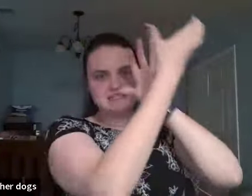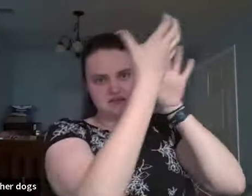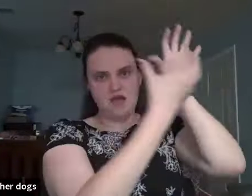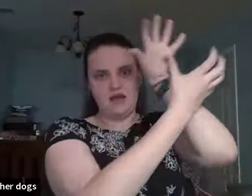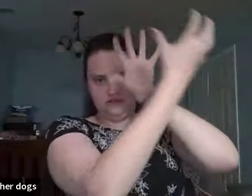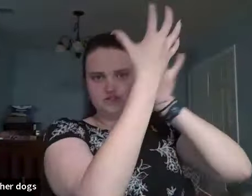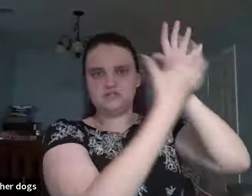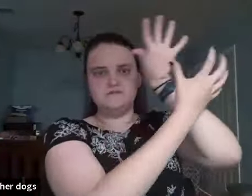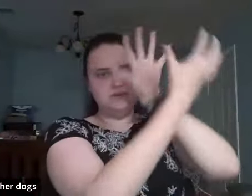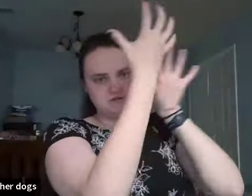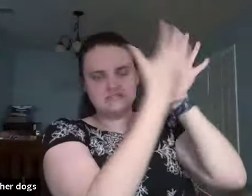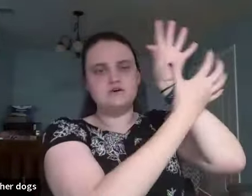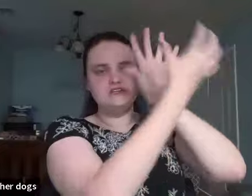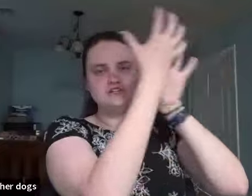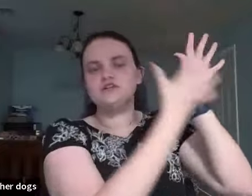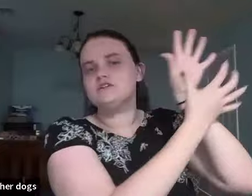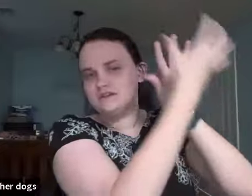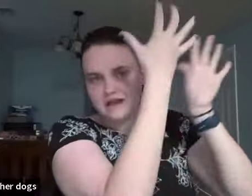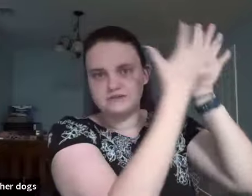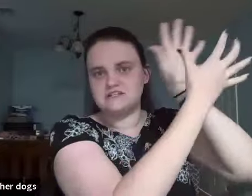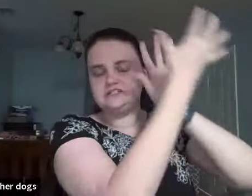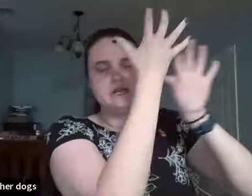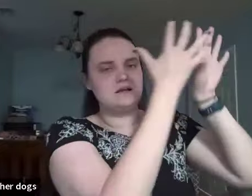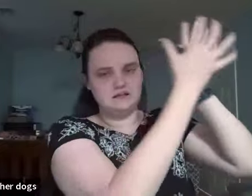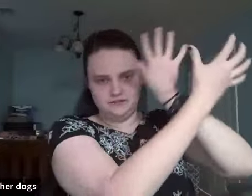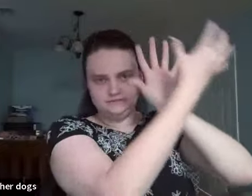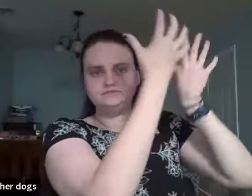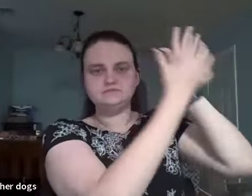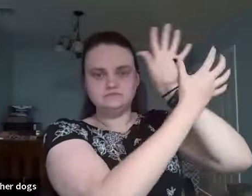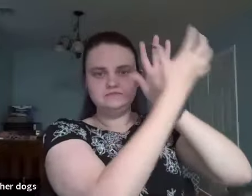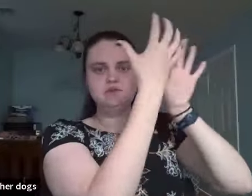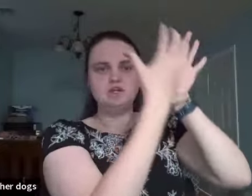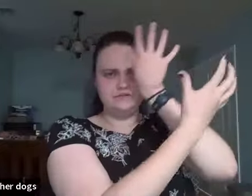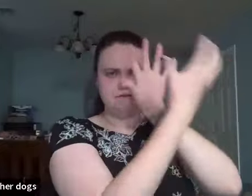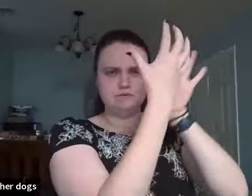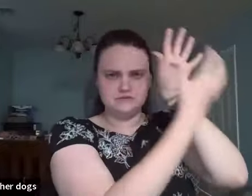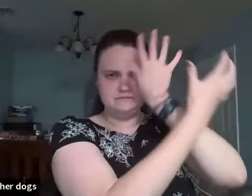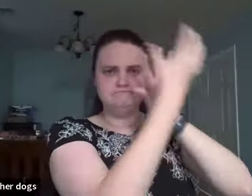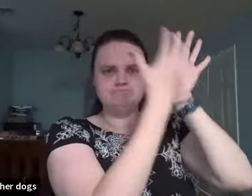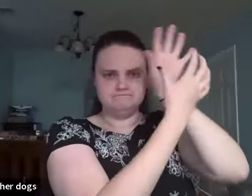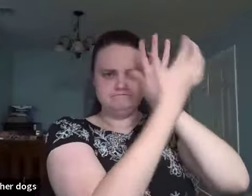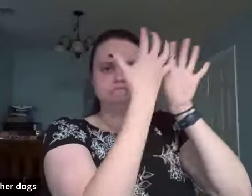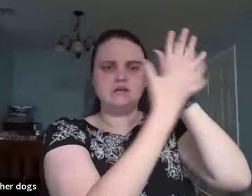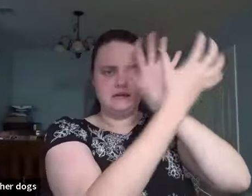like that. They're just confused. It's all these circular clouds that it's not clear. Confused.